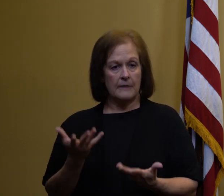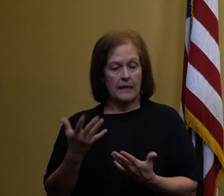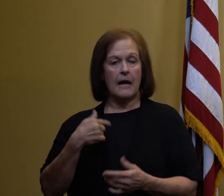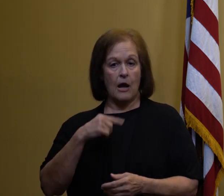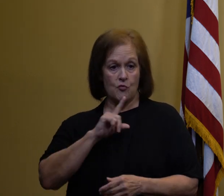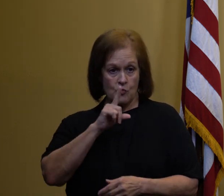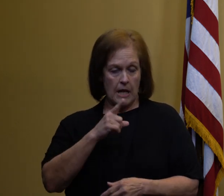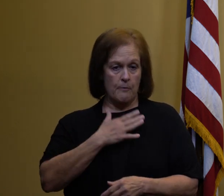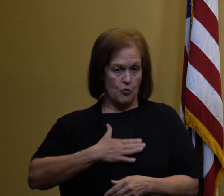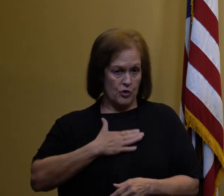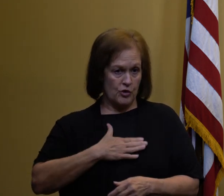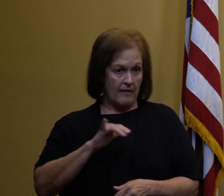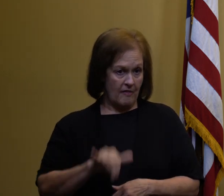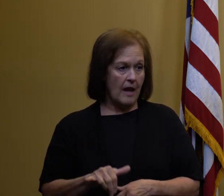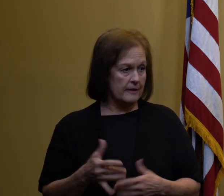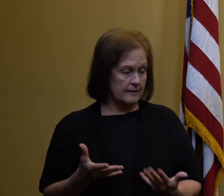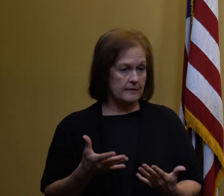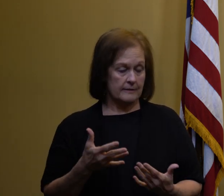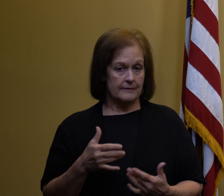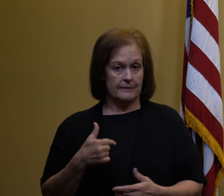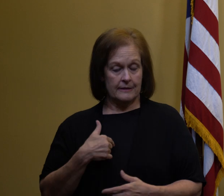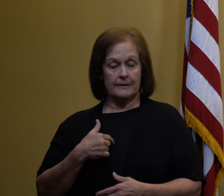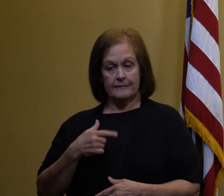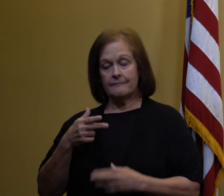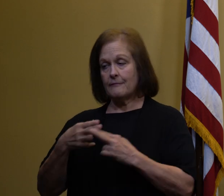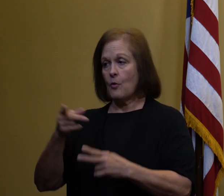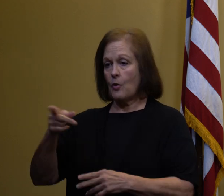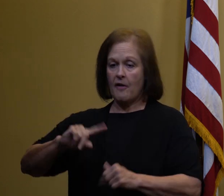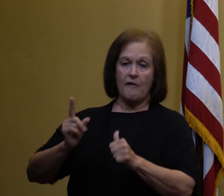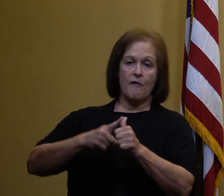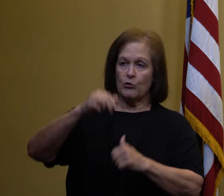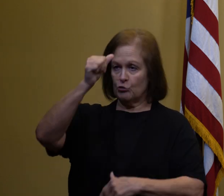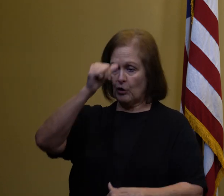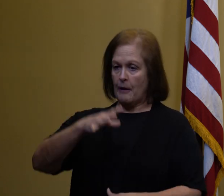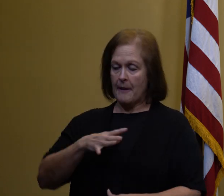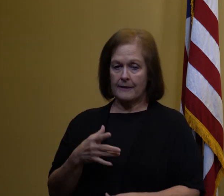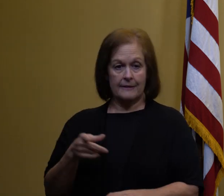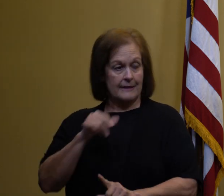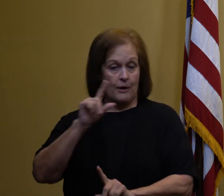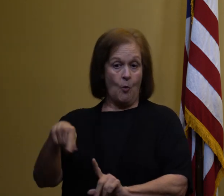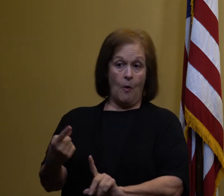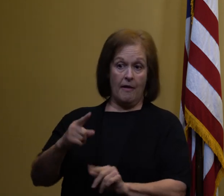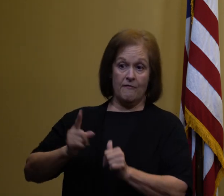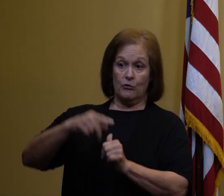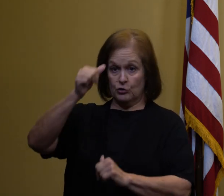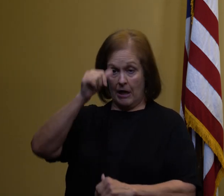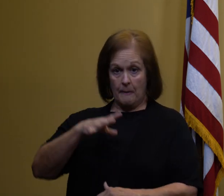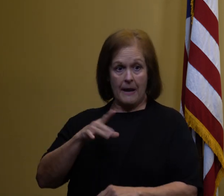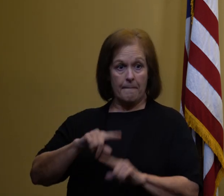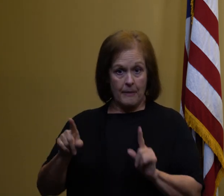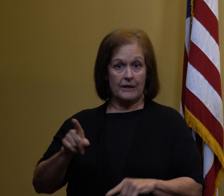I appreciate that. I really do. And as the first gentleman, and it's like, wow, he was not only the first gentleman, but he was the